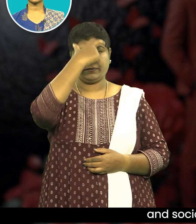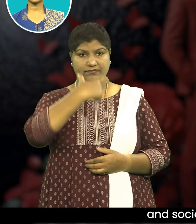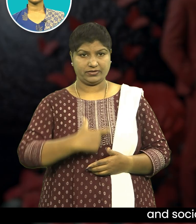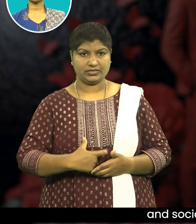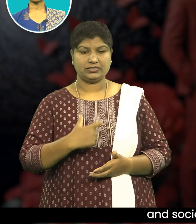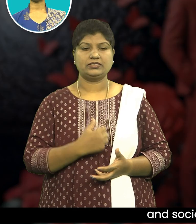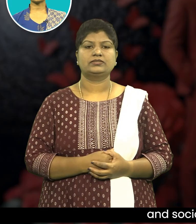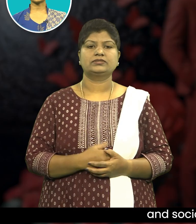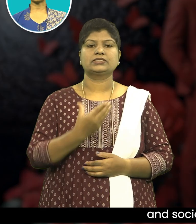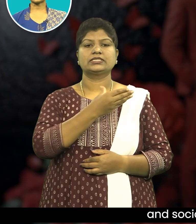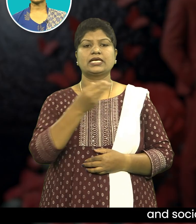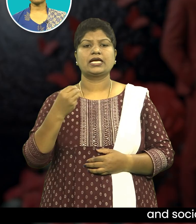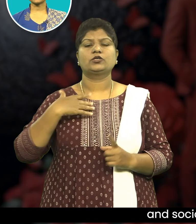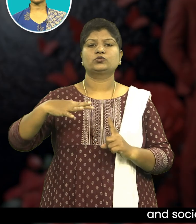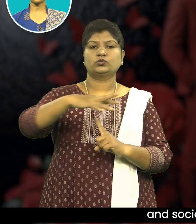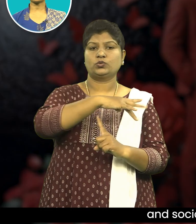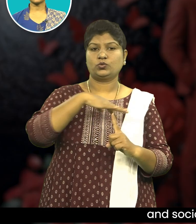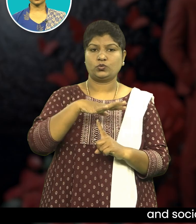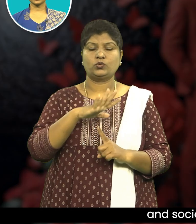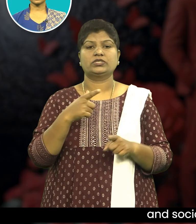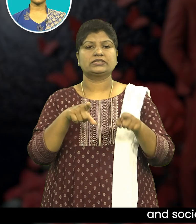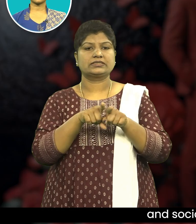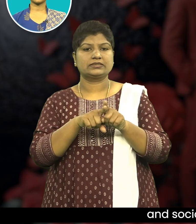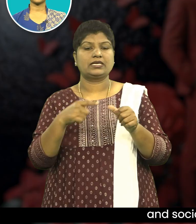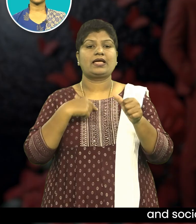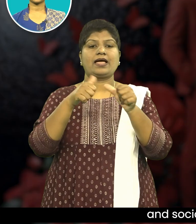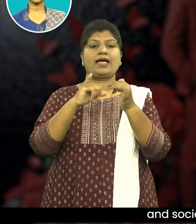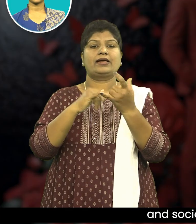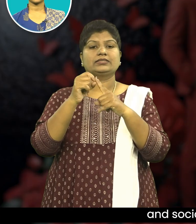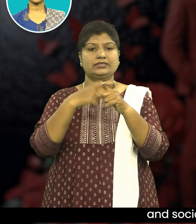physical and social aspects of adolescence.